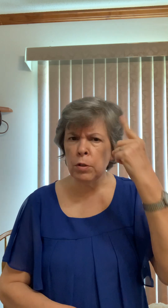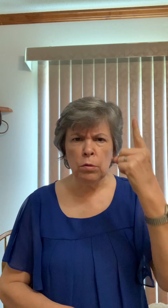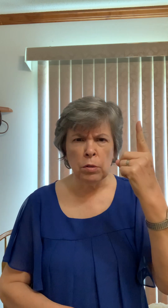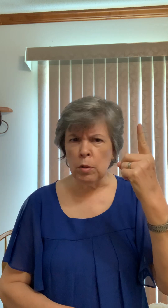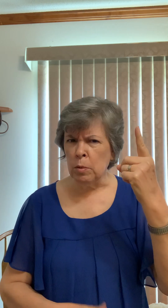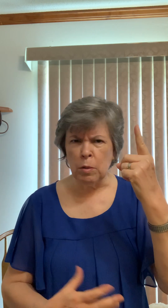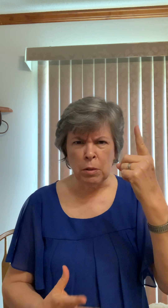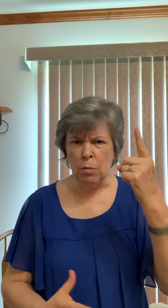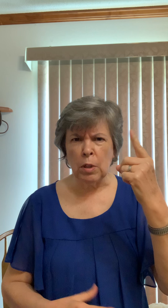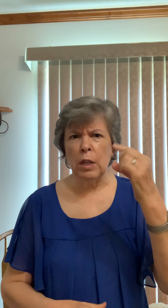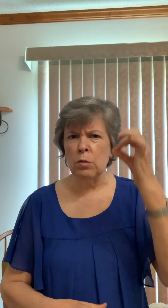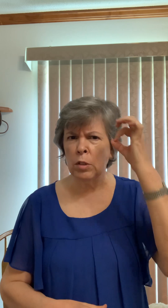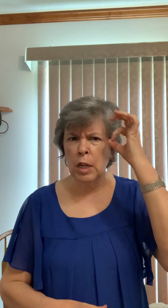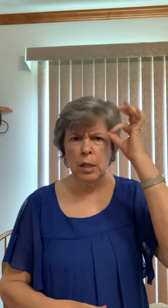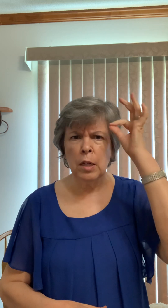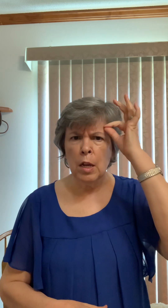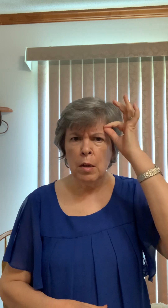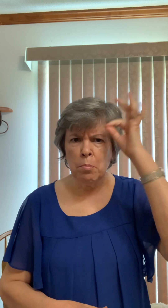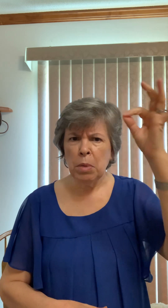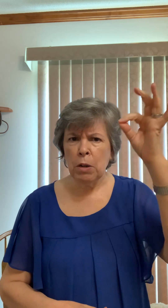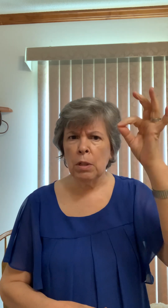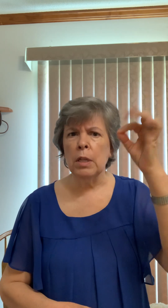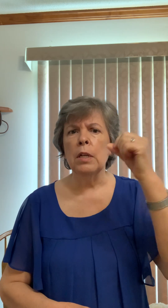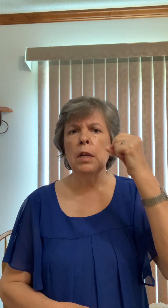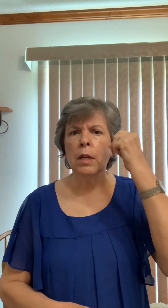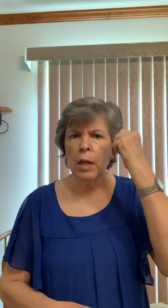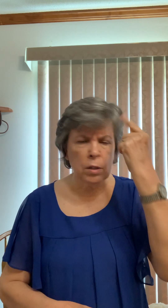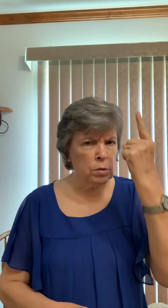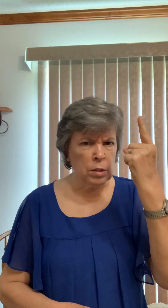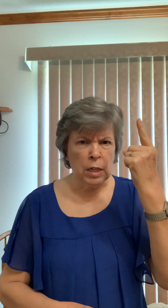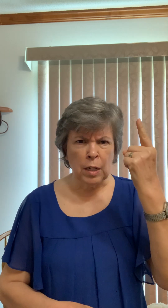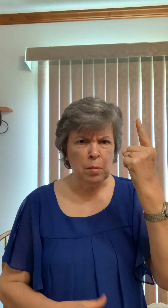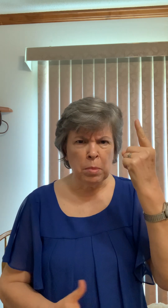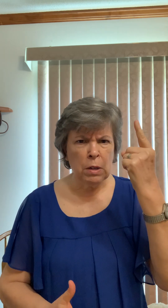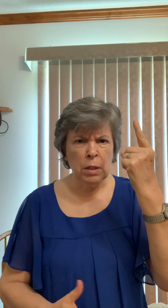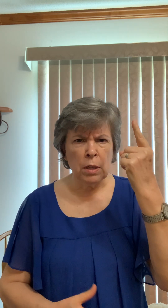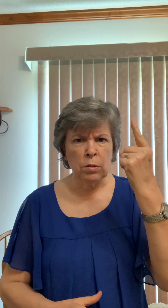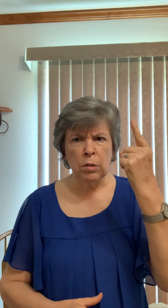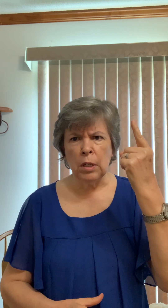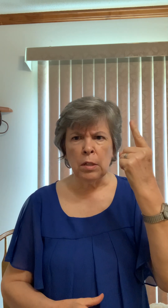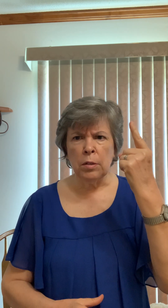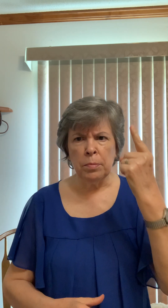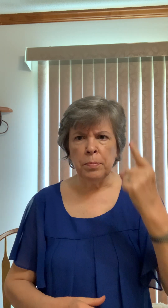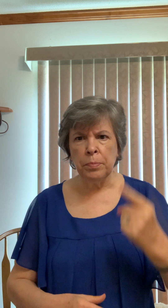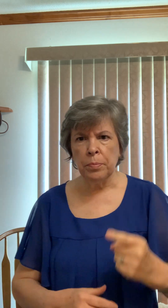confused. You don't really understand. Barely understand. I barely understand.